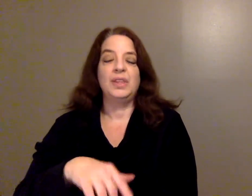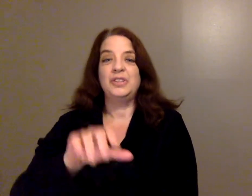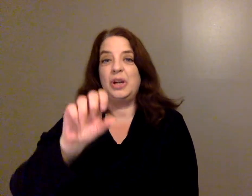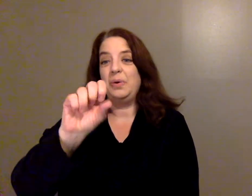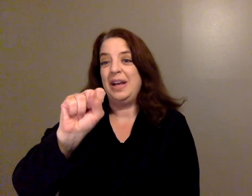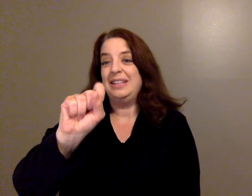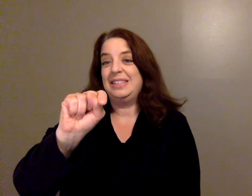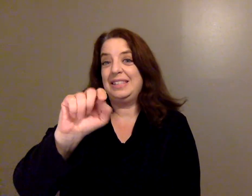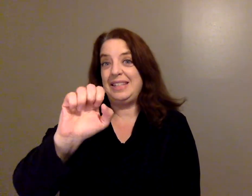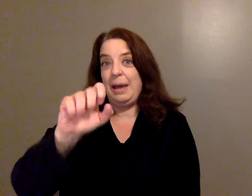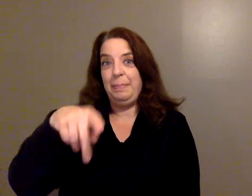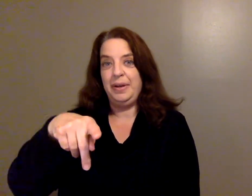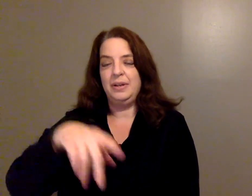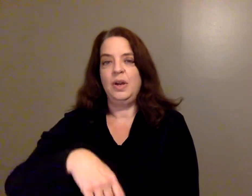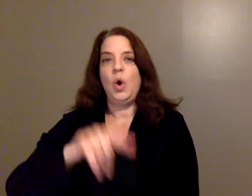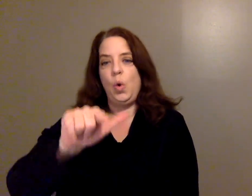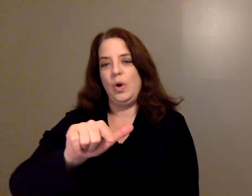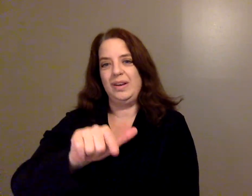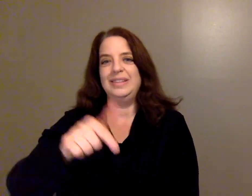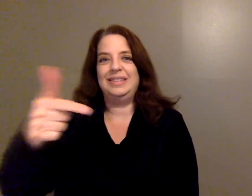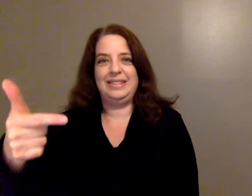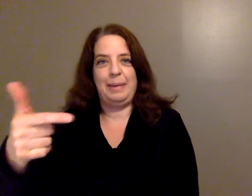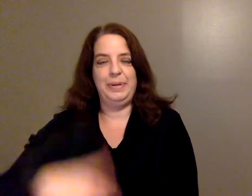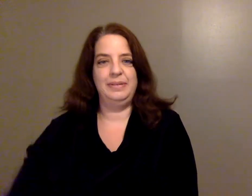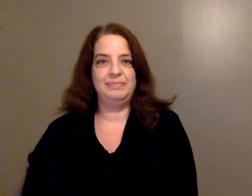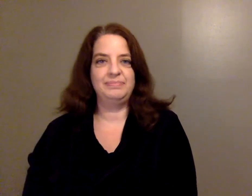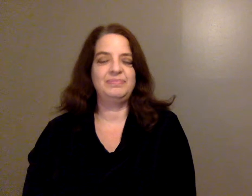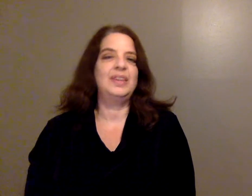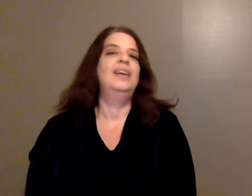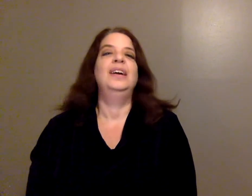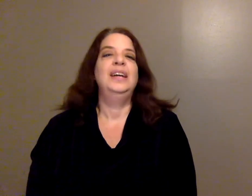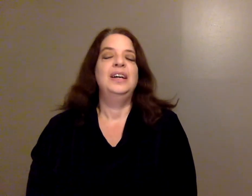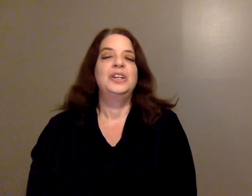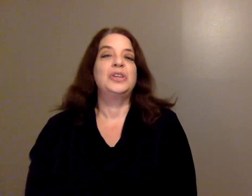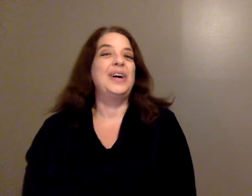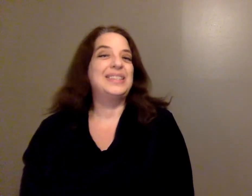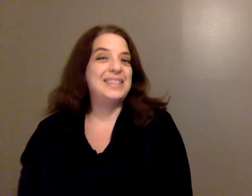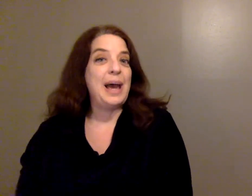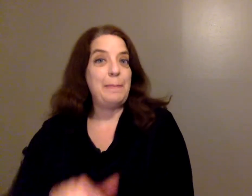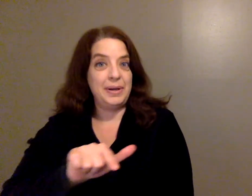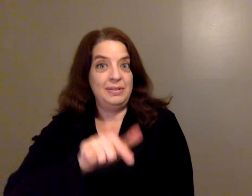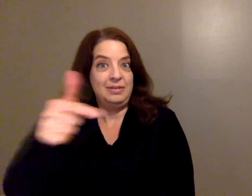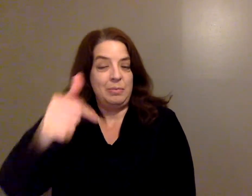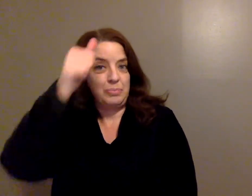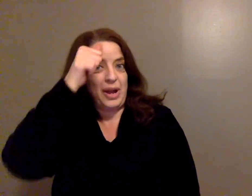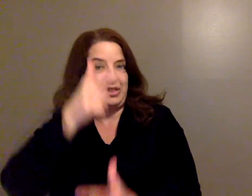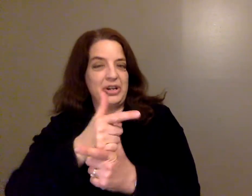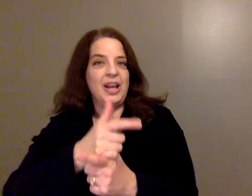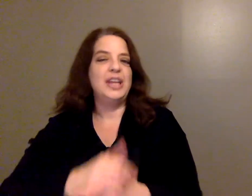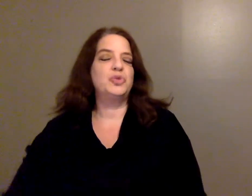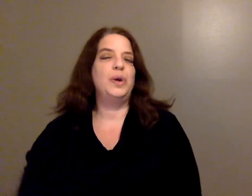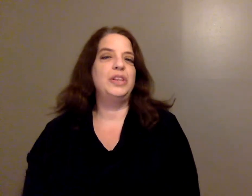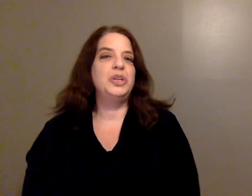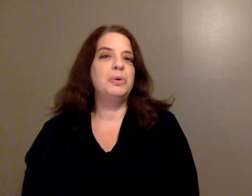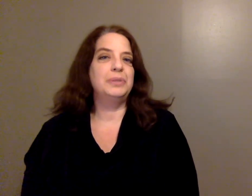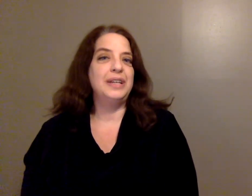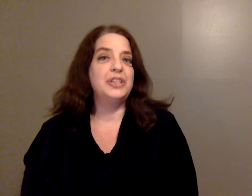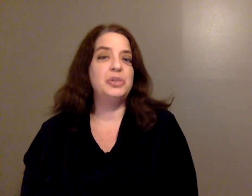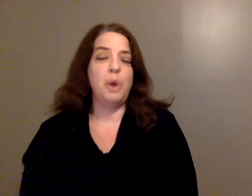So step or step. So a step brother is one that you are related to only